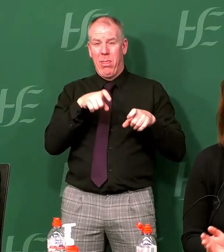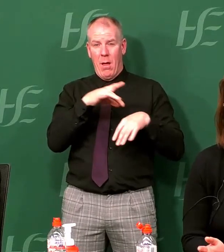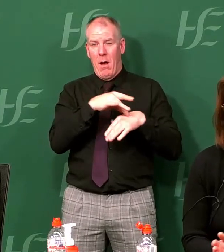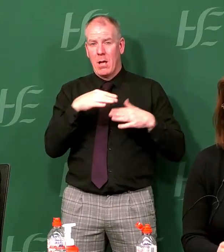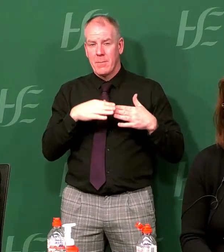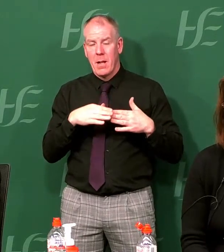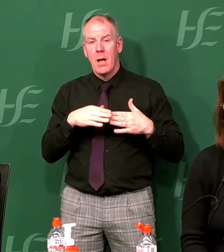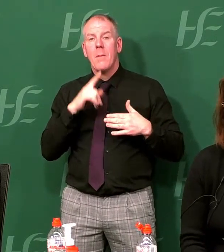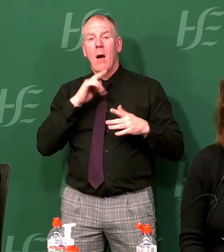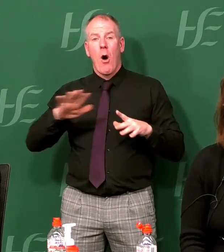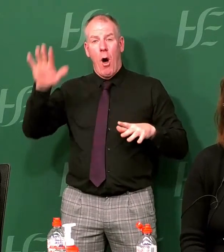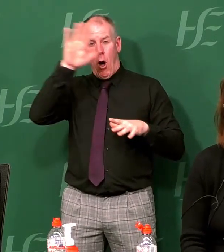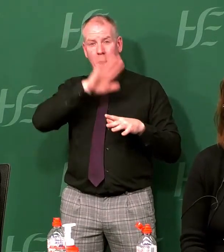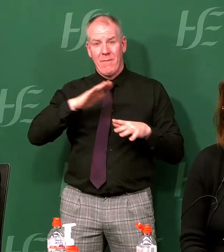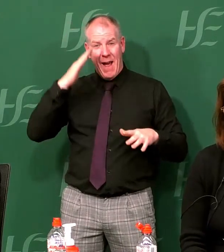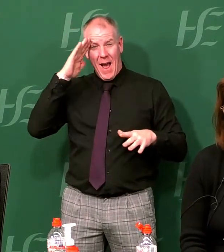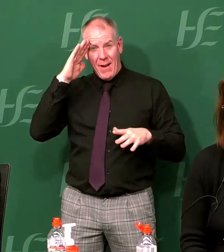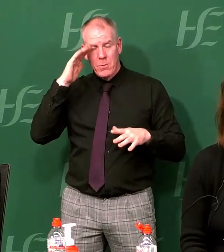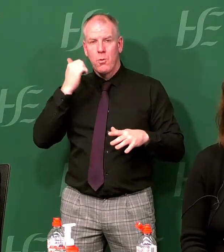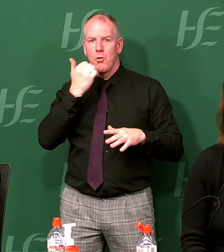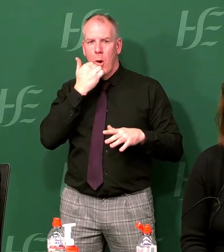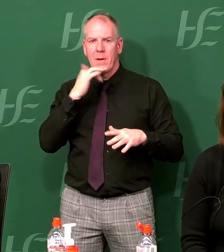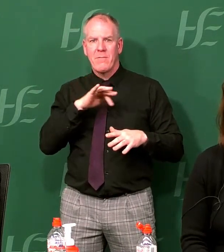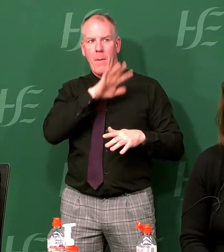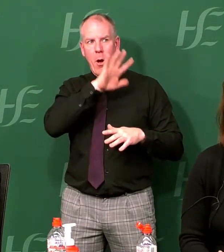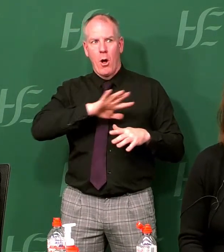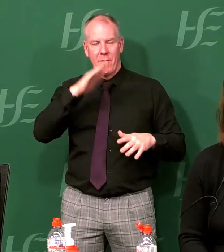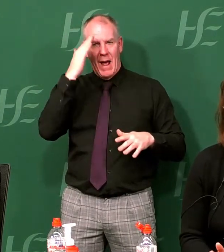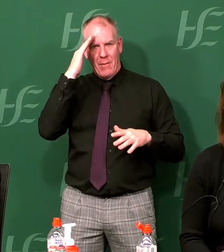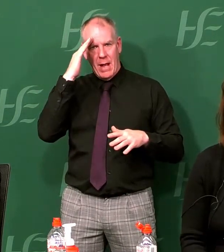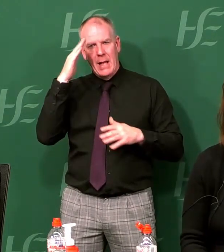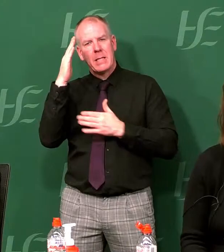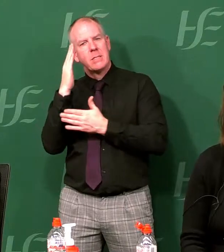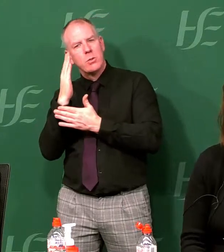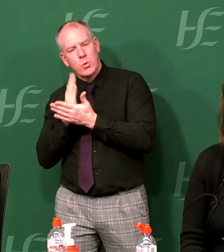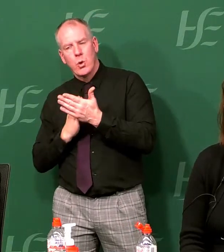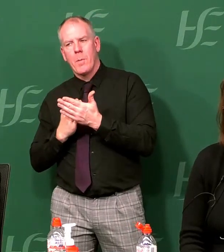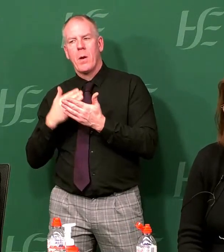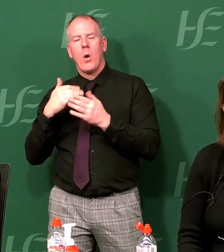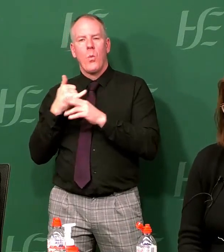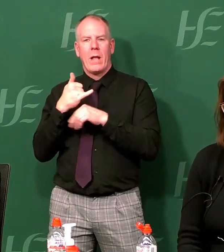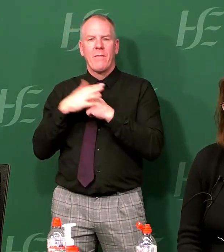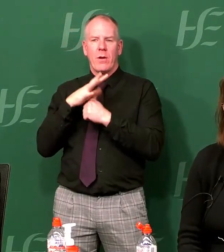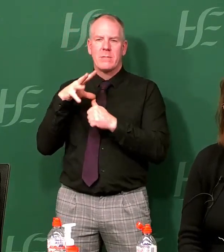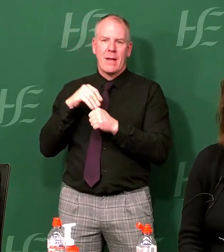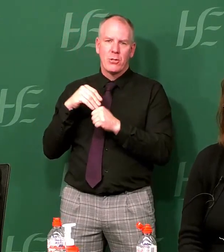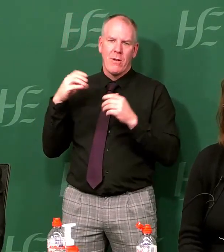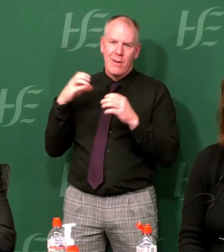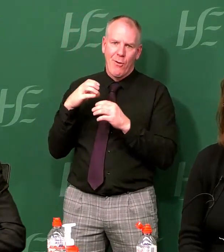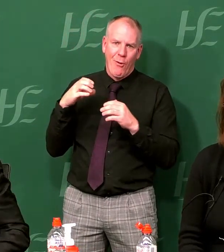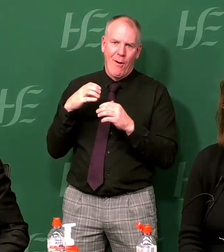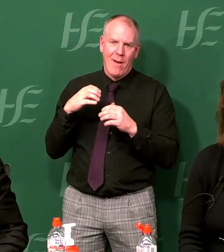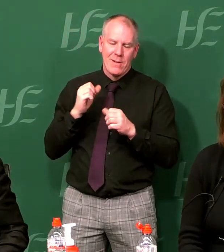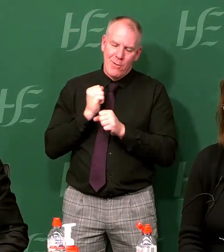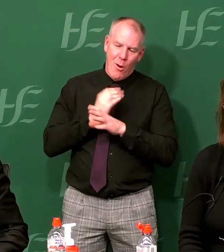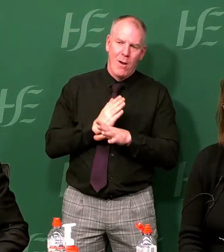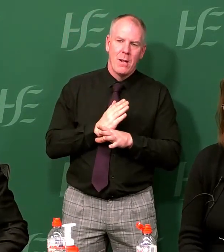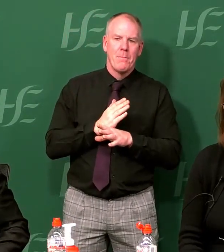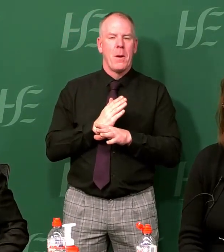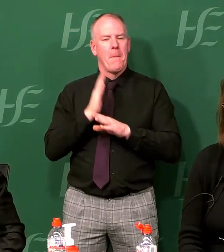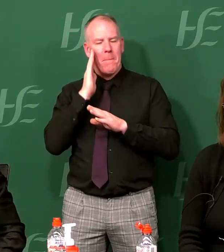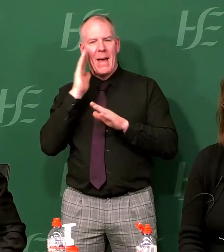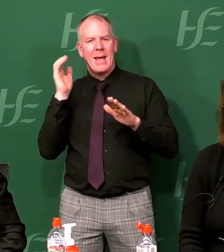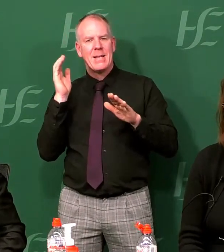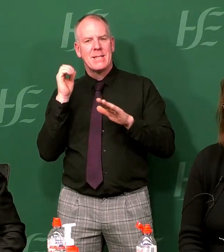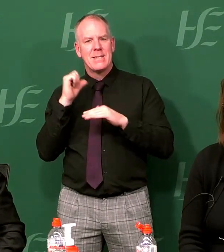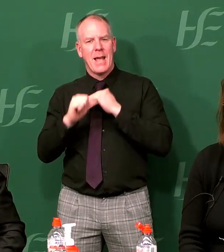at that at a national level, that's where those numbers come from, as well as a much smaller number awaiting specialist care somewhere. But again, the bed days